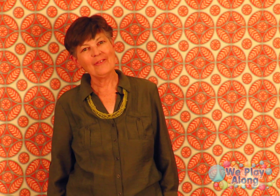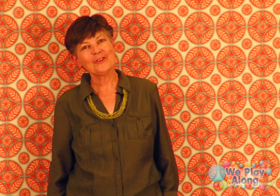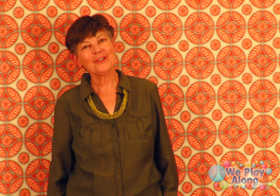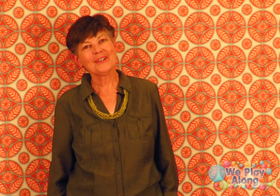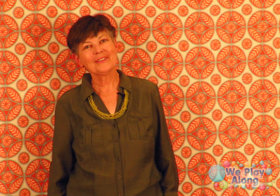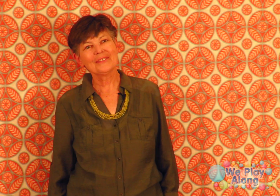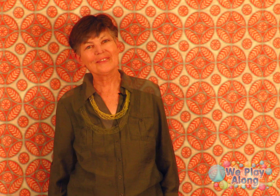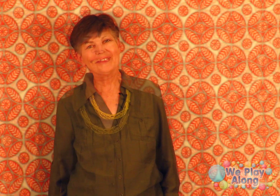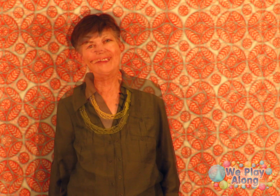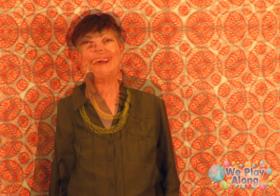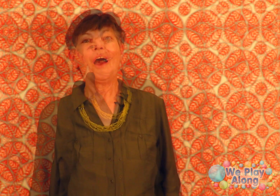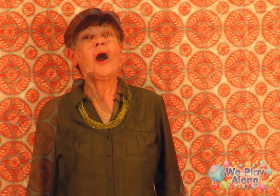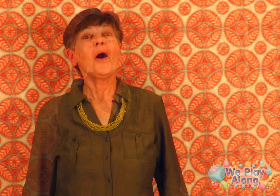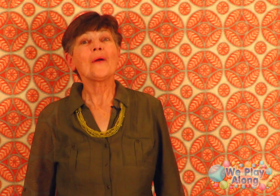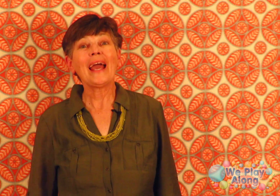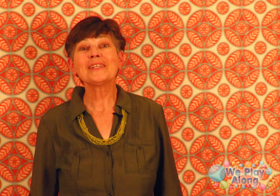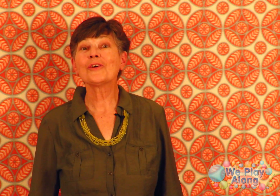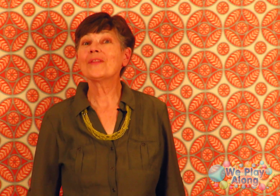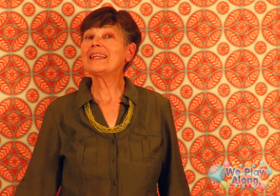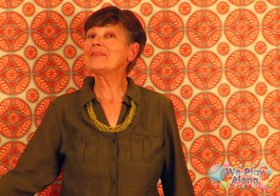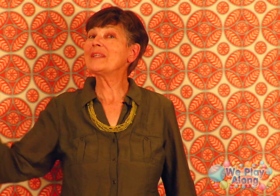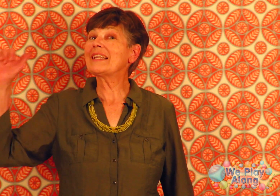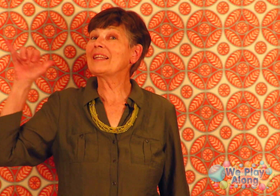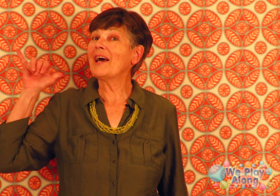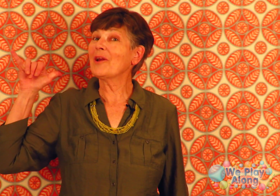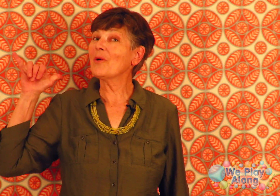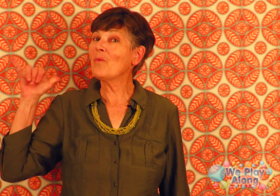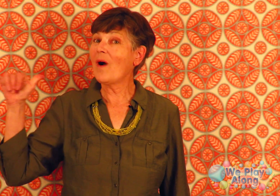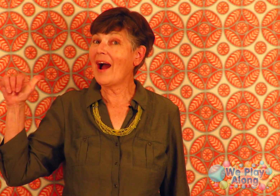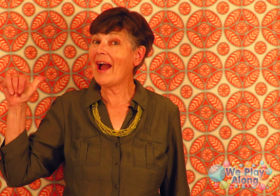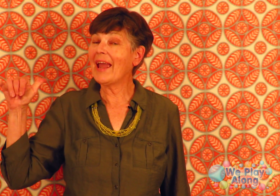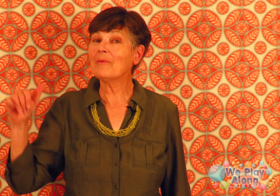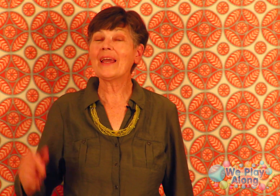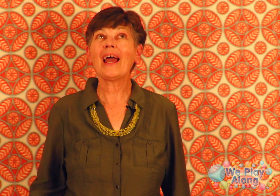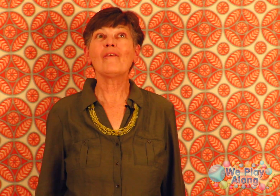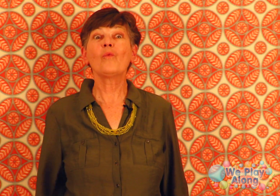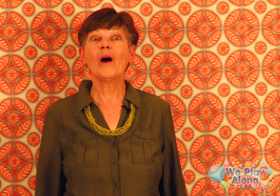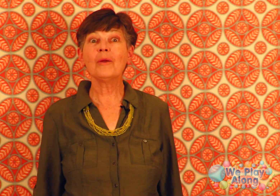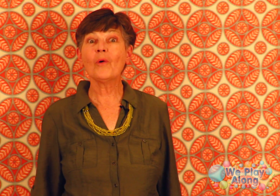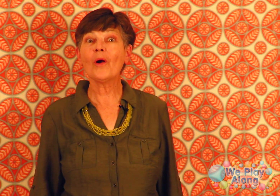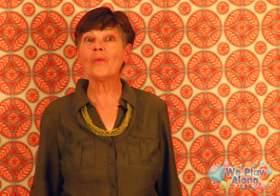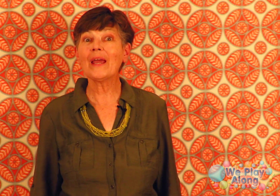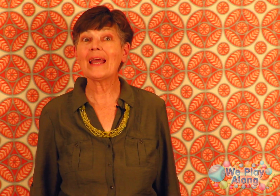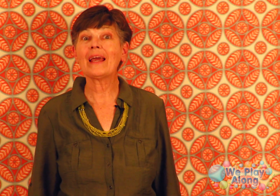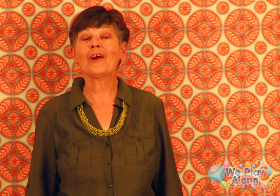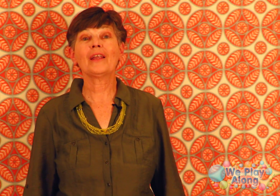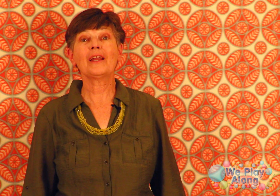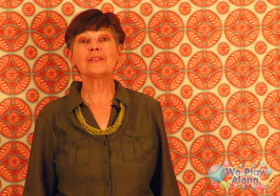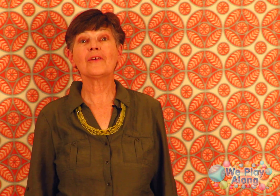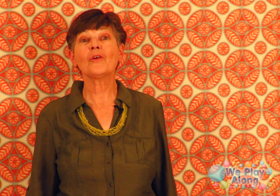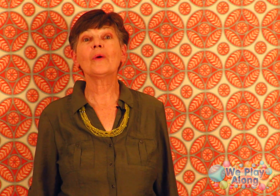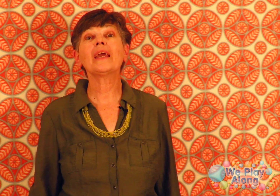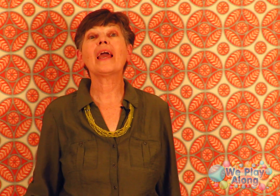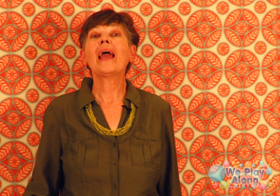after. Okay, so this was the letter Y. We have one more week in our letters of the week.